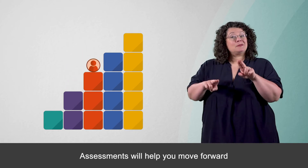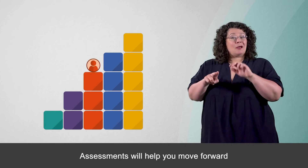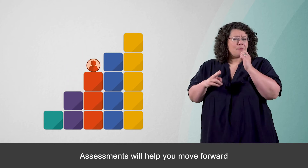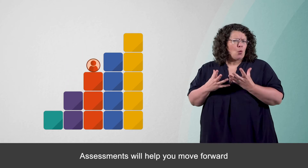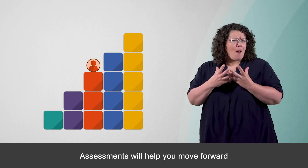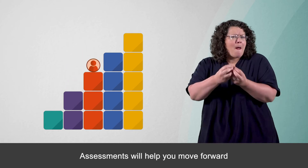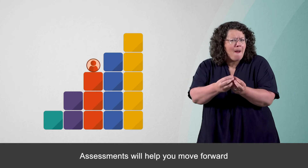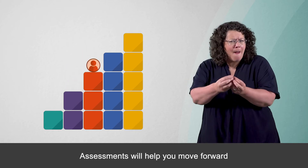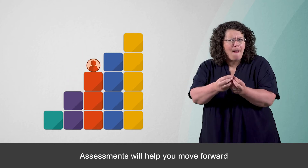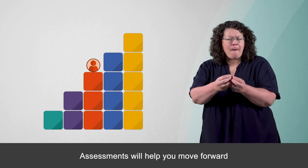Assessments will help you move forward,